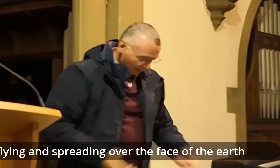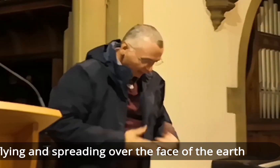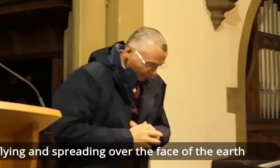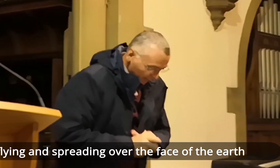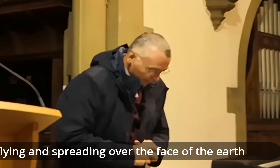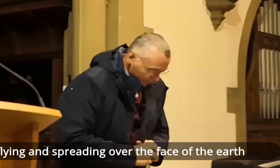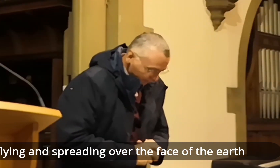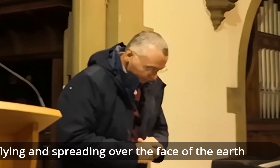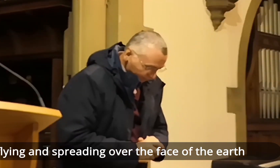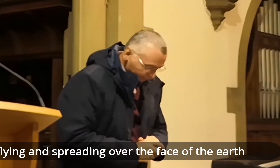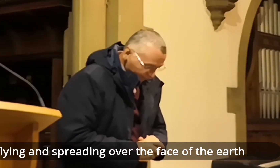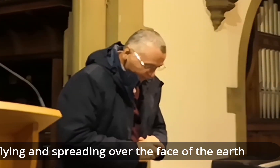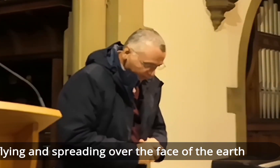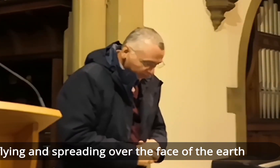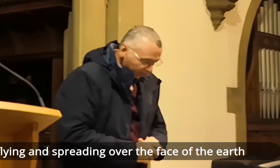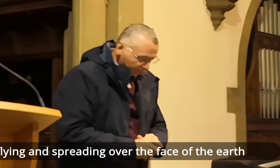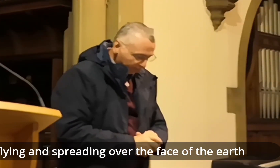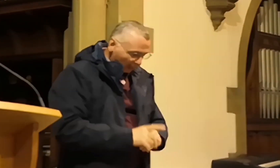and spreading over the face of the earth.